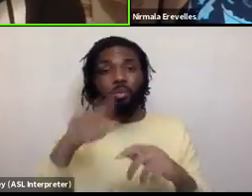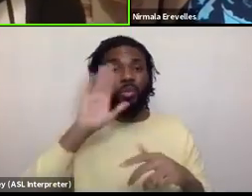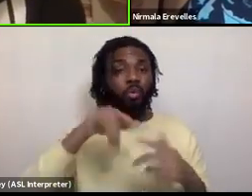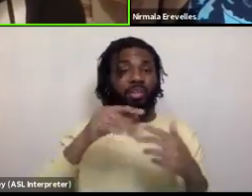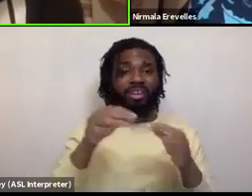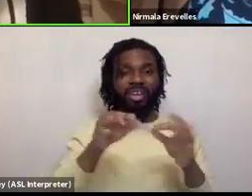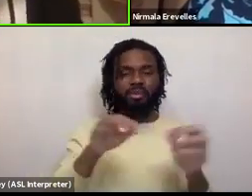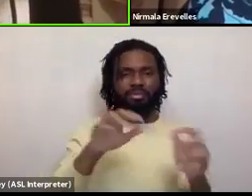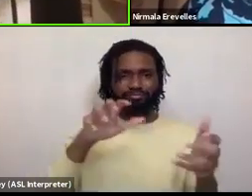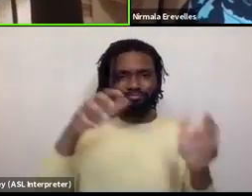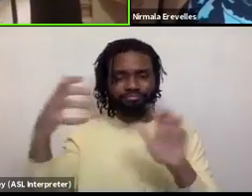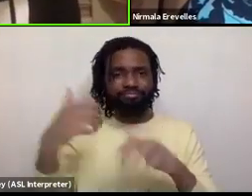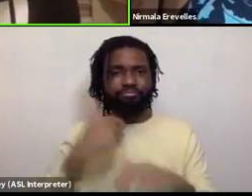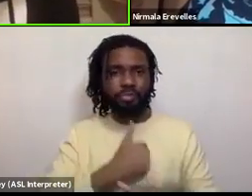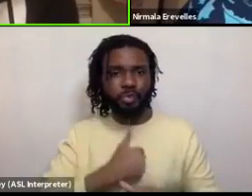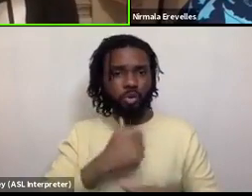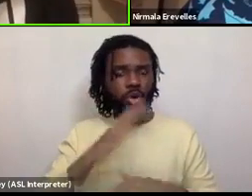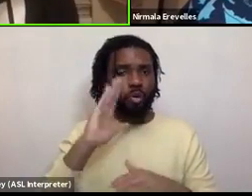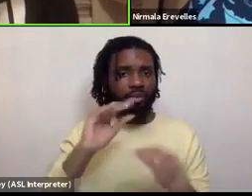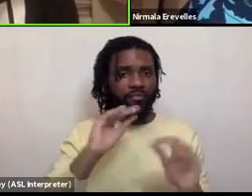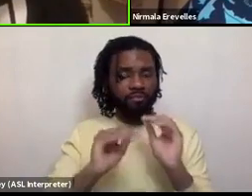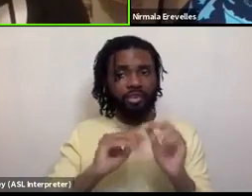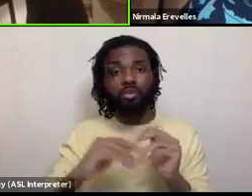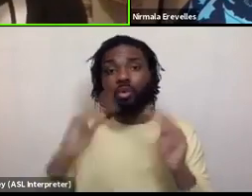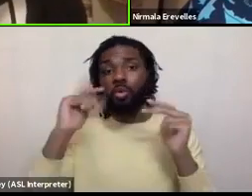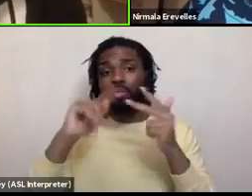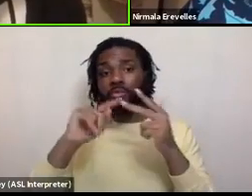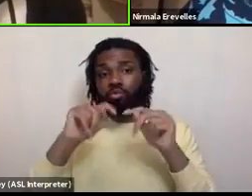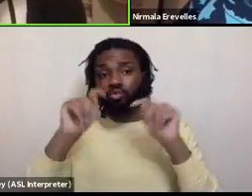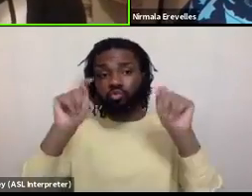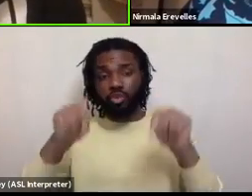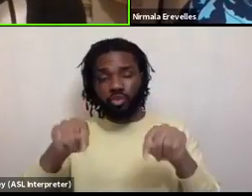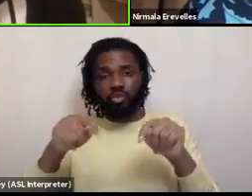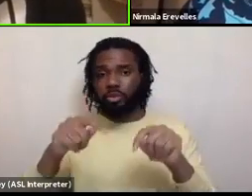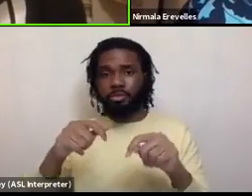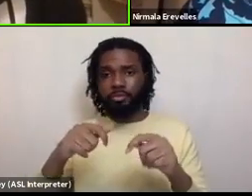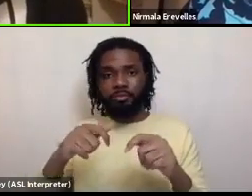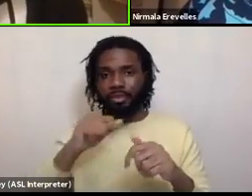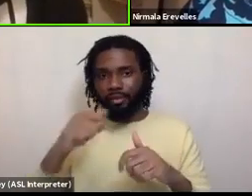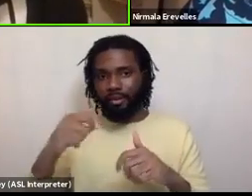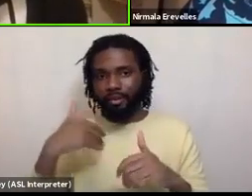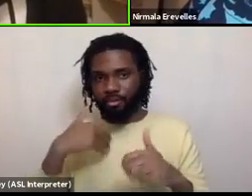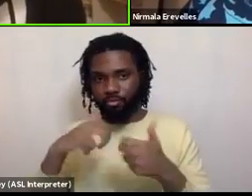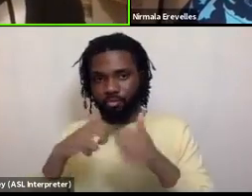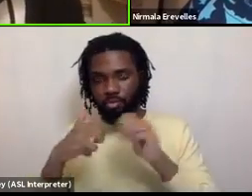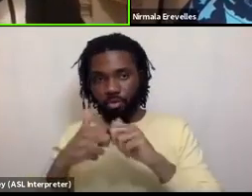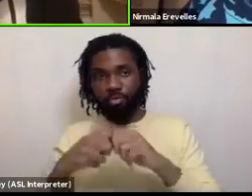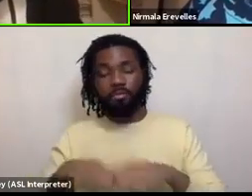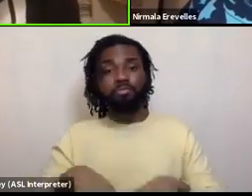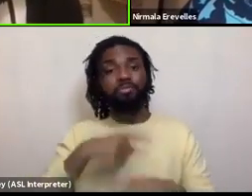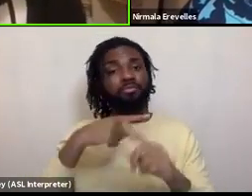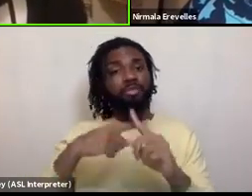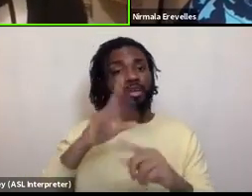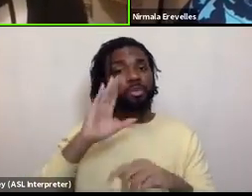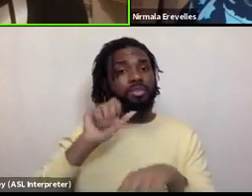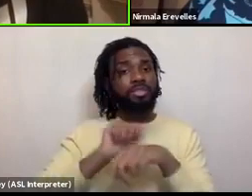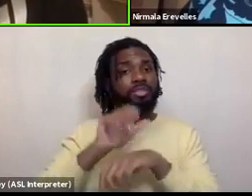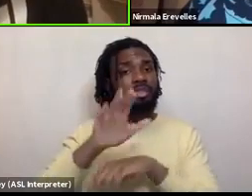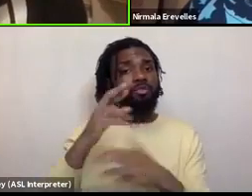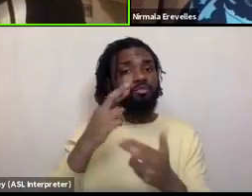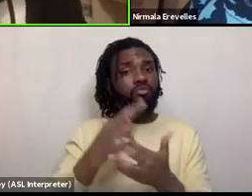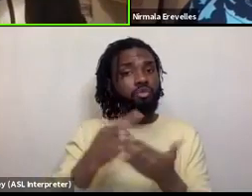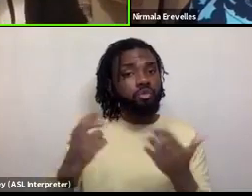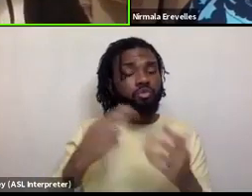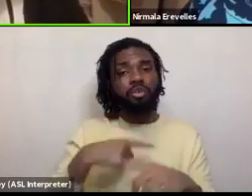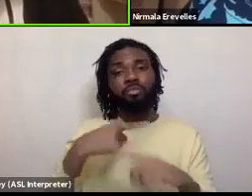out. And hopefully the transcript doesn't have those same issues. We'll also send some of the resources and references that have